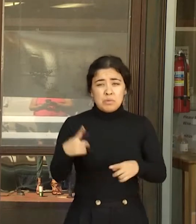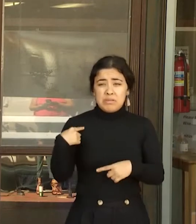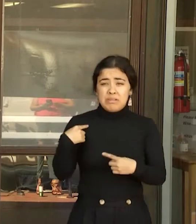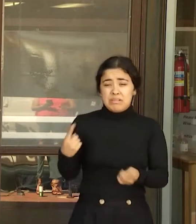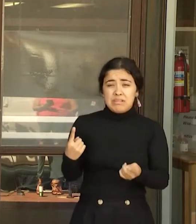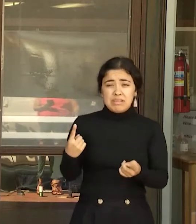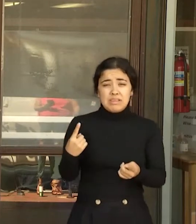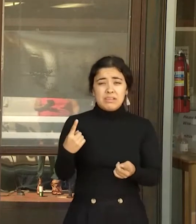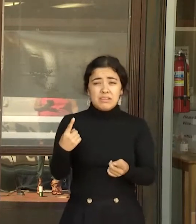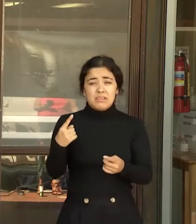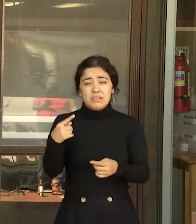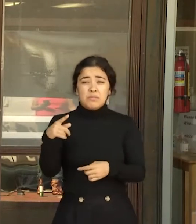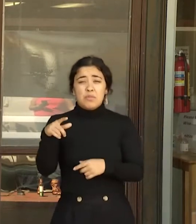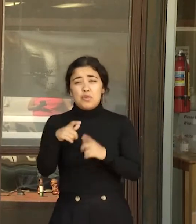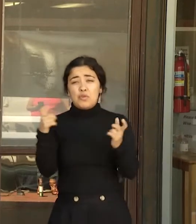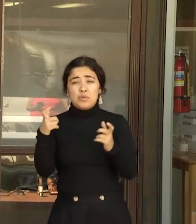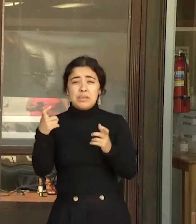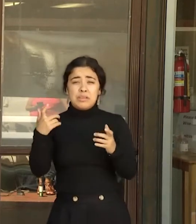in the 1930s.